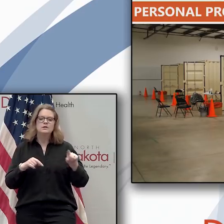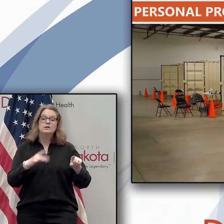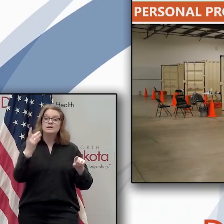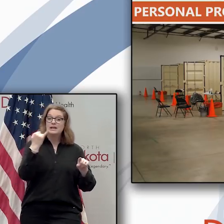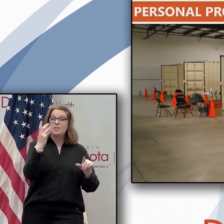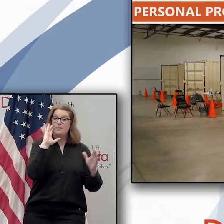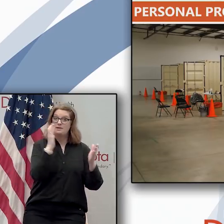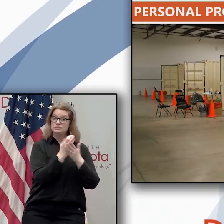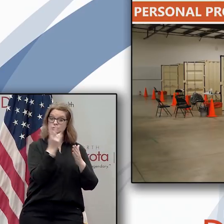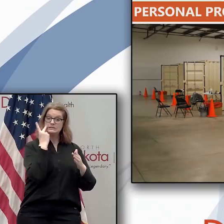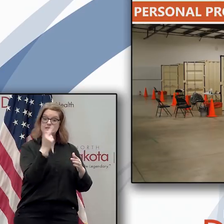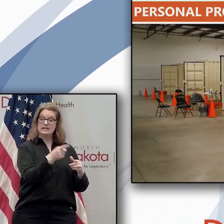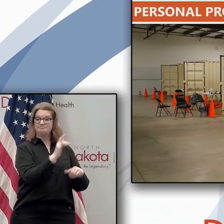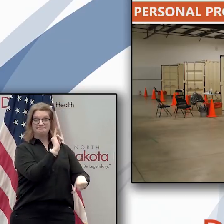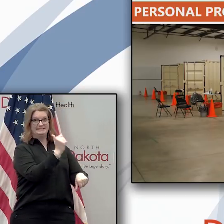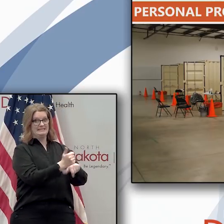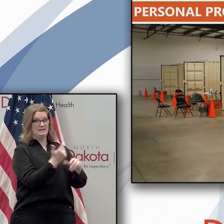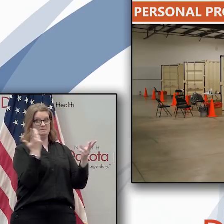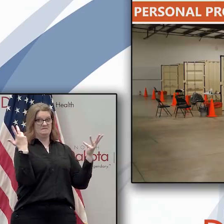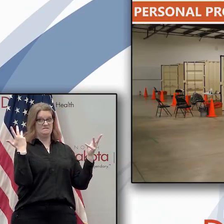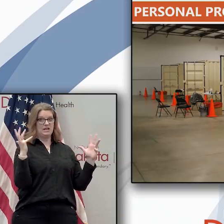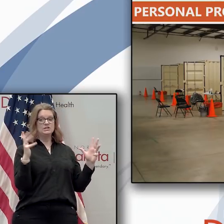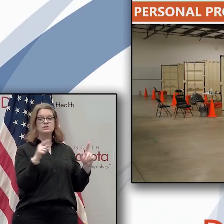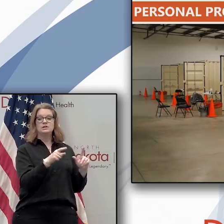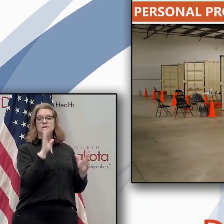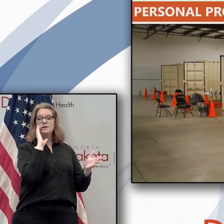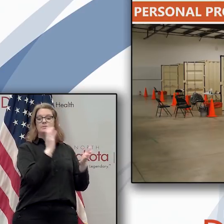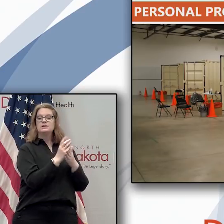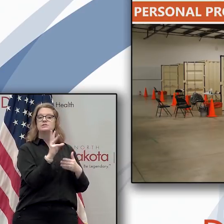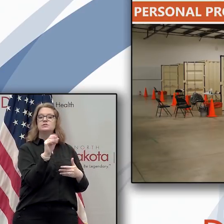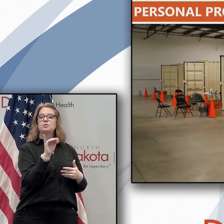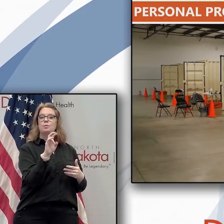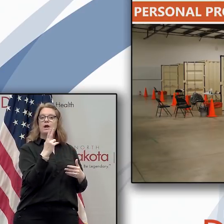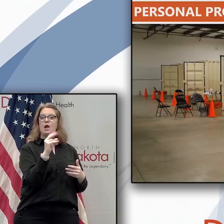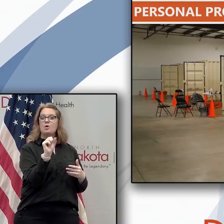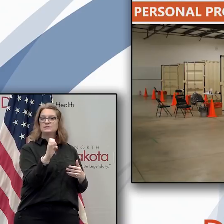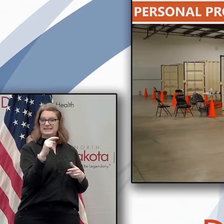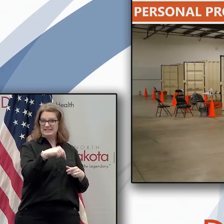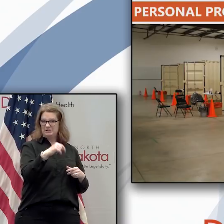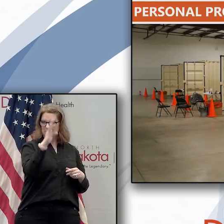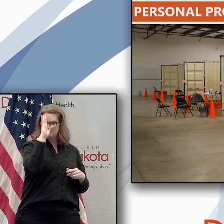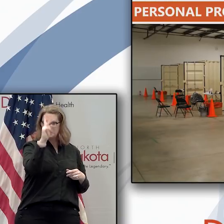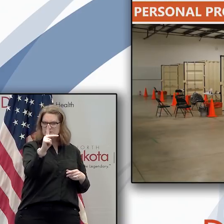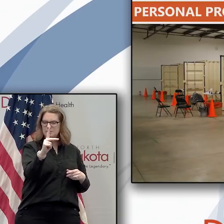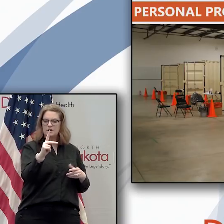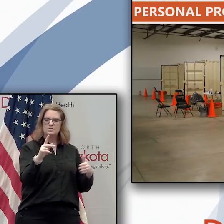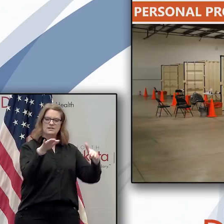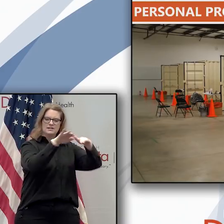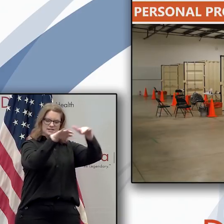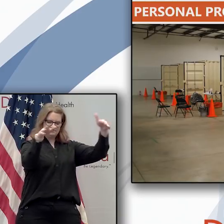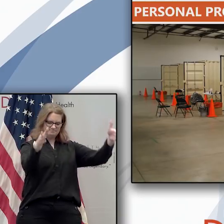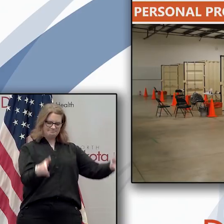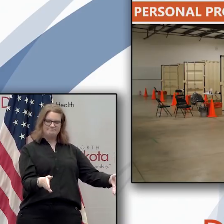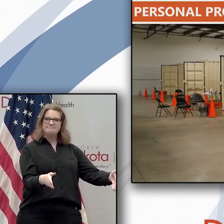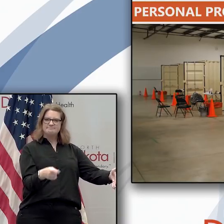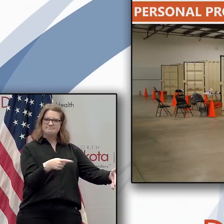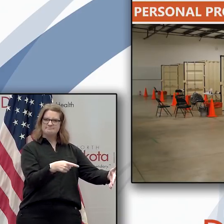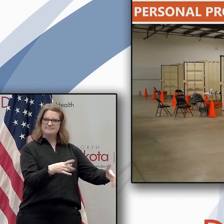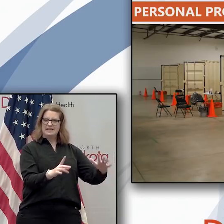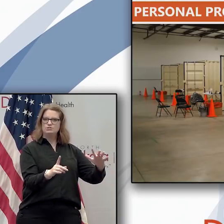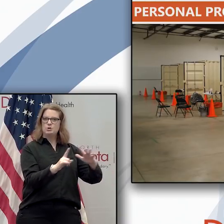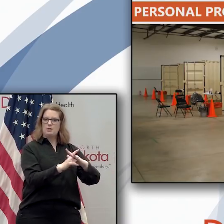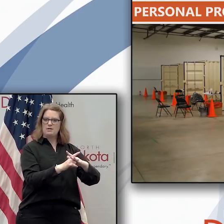these are already installed. This is a picture from a warehouse here in Bismarck. These are containerized systems that show